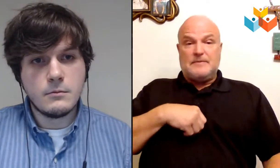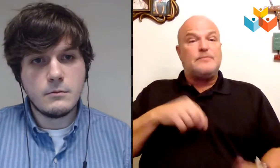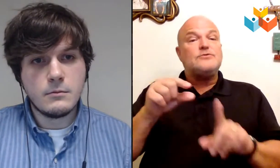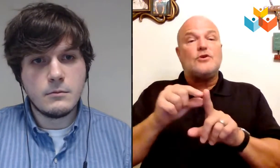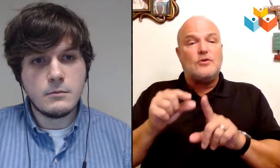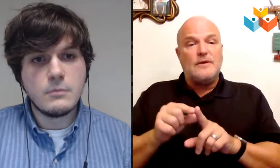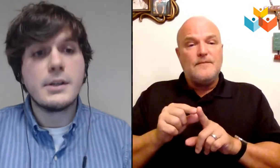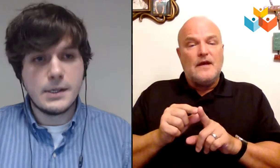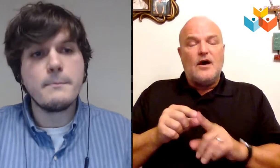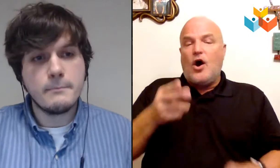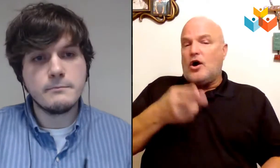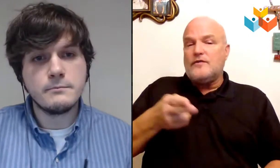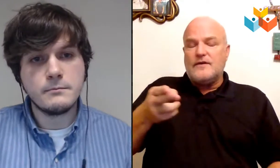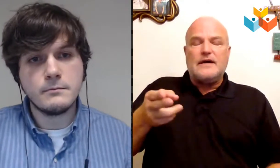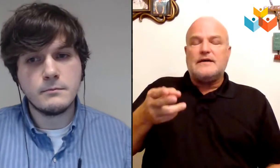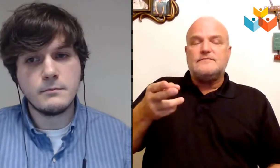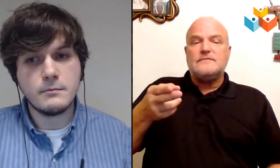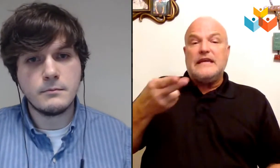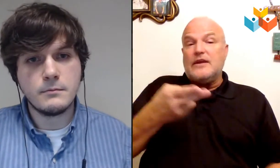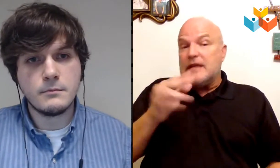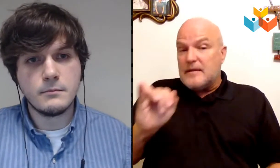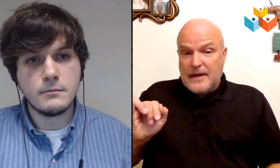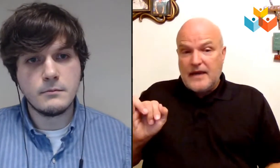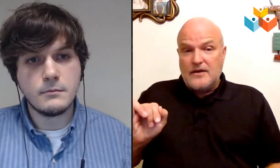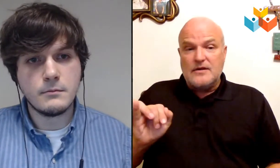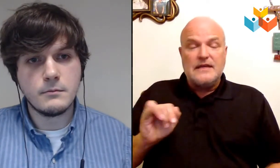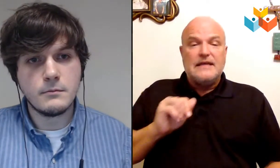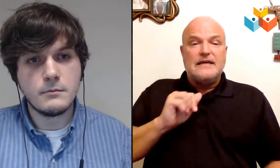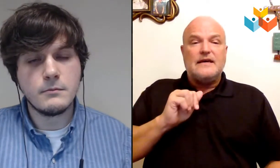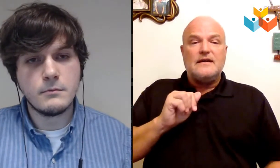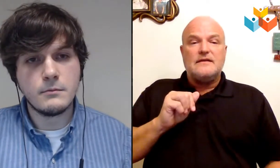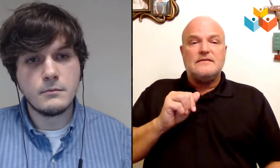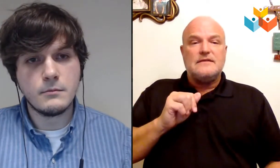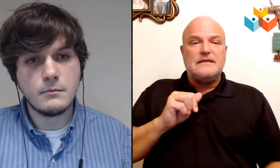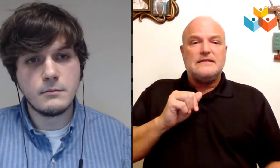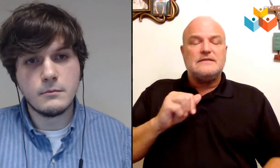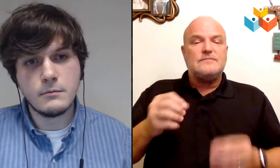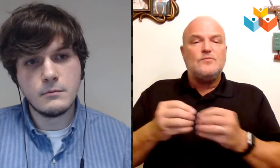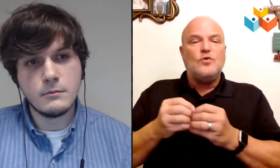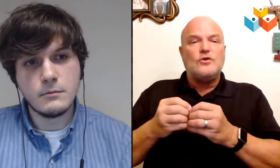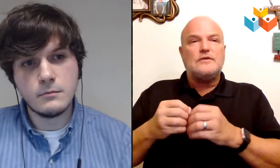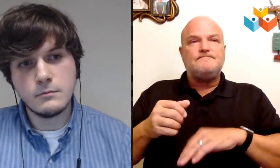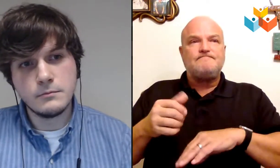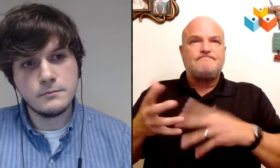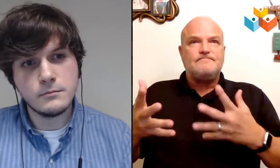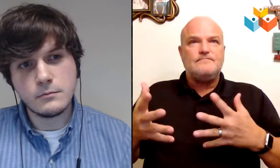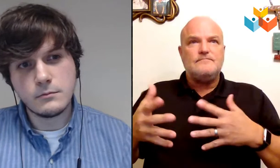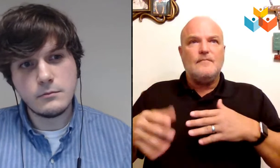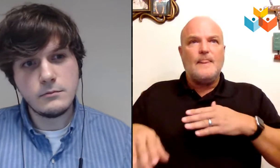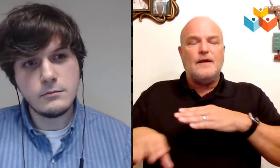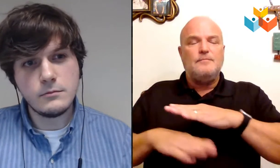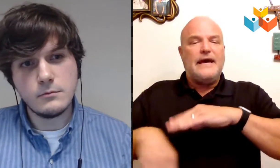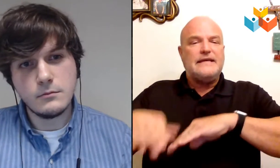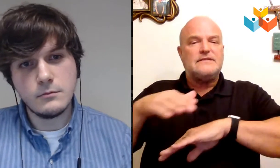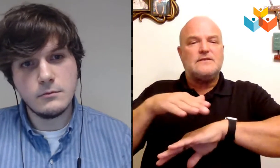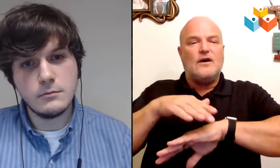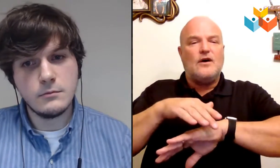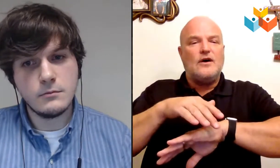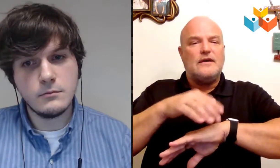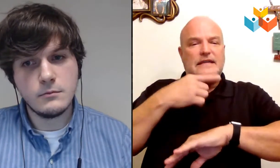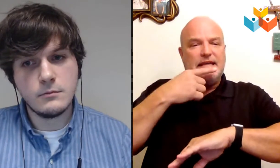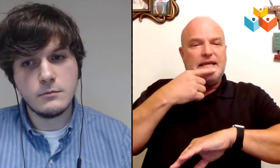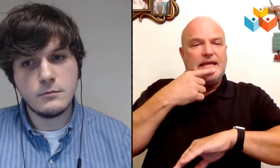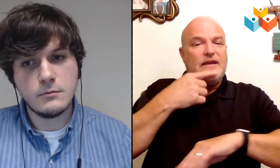that's an acceptable term. Part of hearing impaired is more